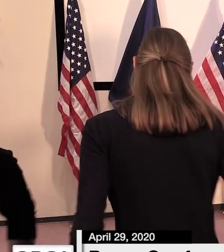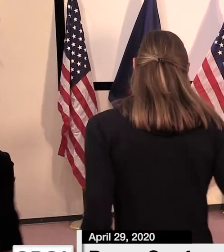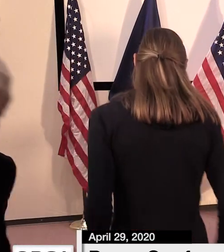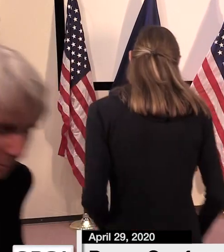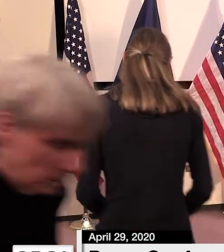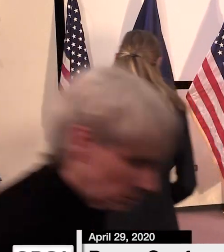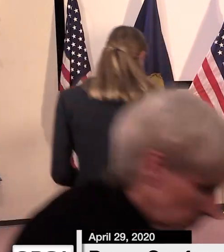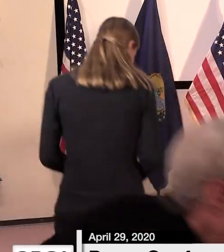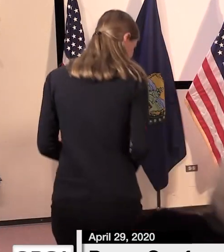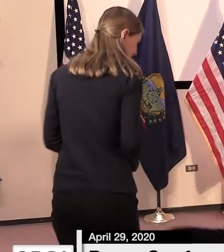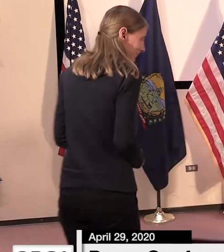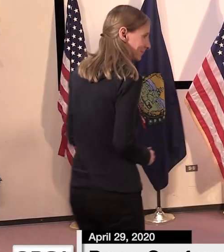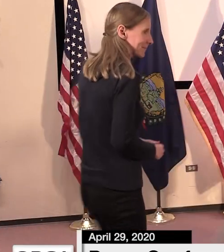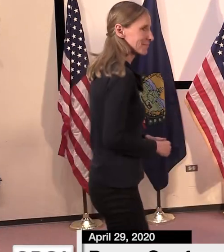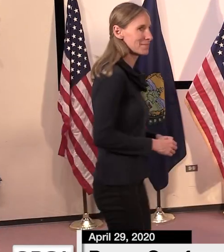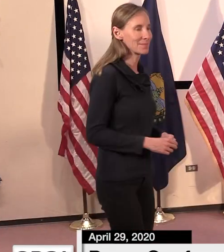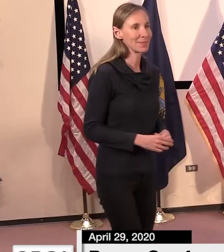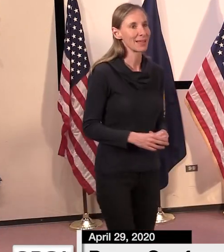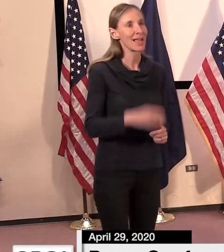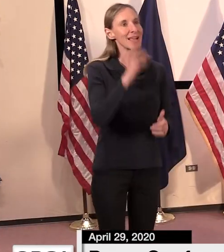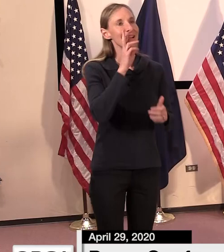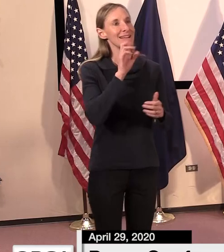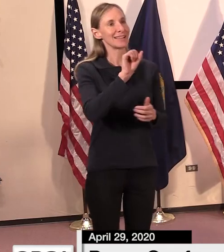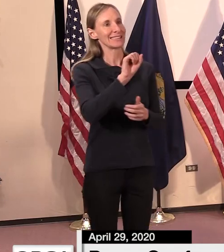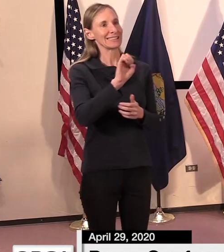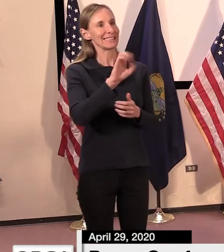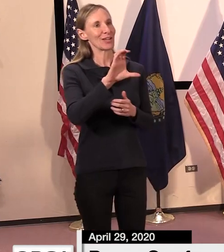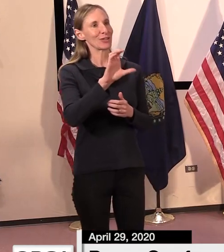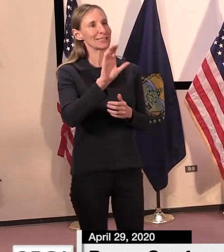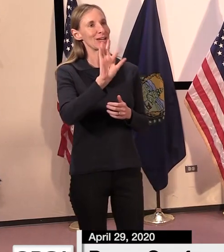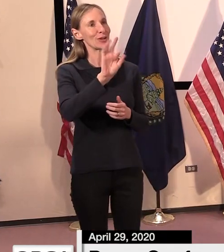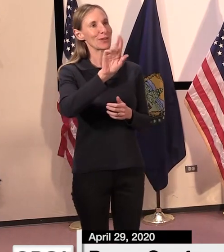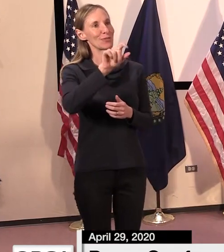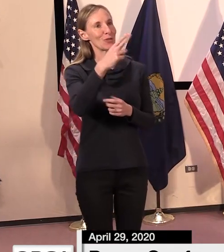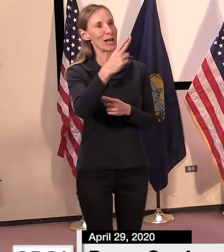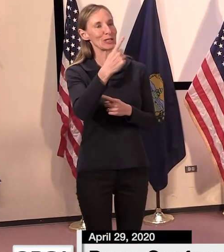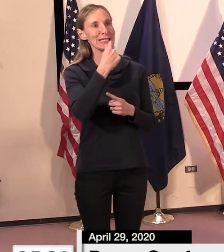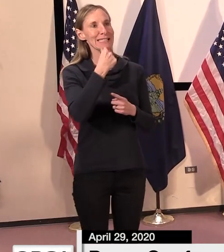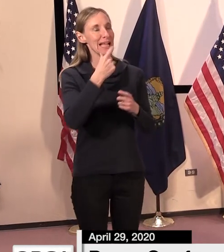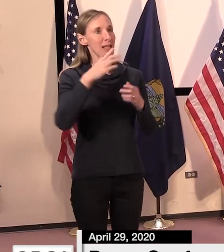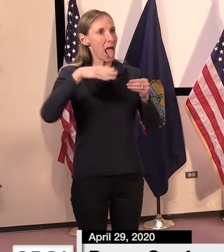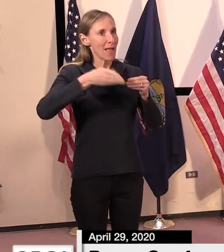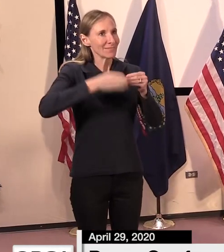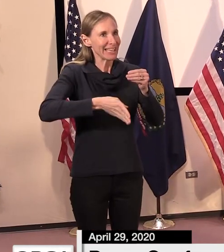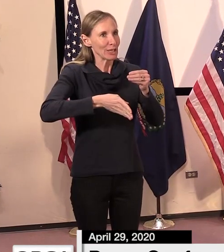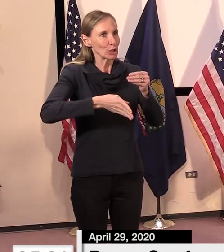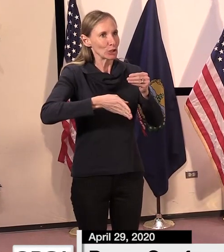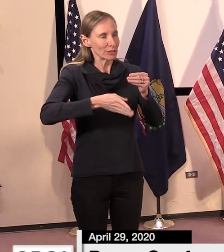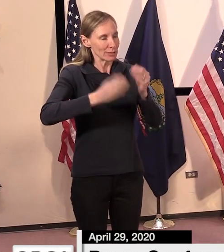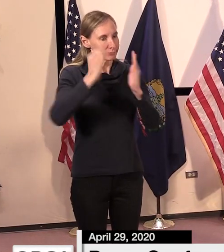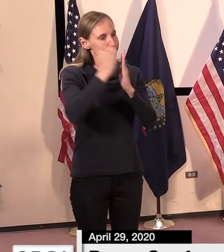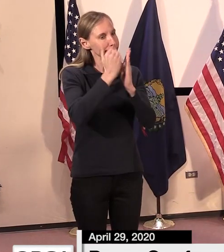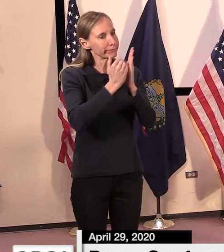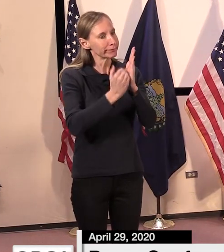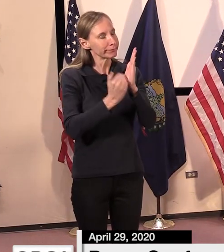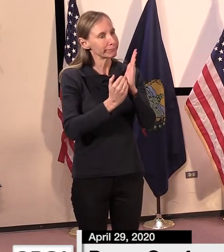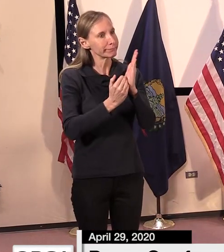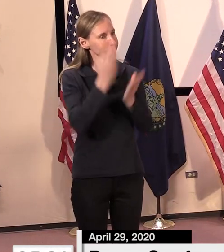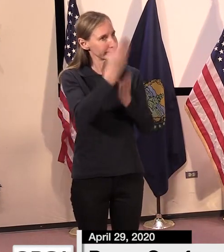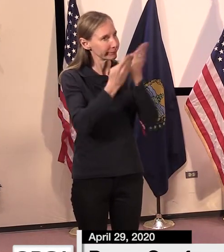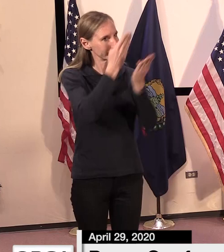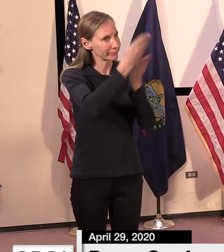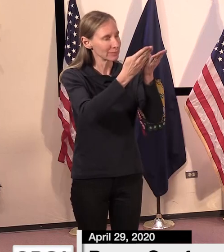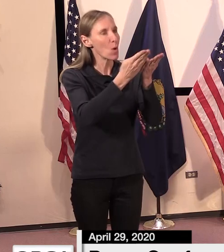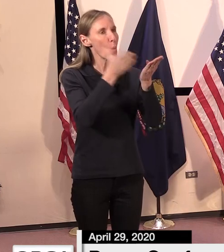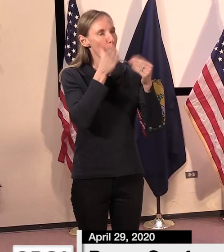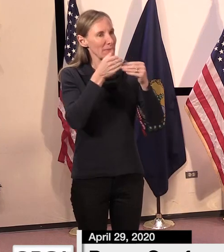the guidance yet because we're still in the process of developing it, but it should be out next week. It will be out next week. Okay. So, I mean, some of our